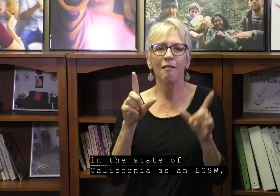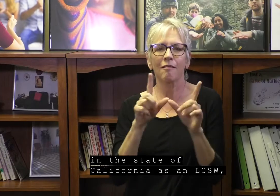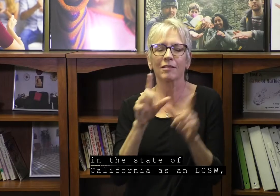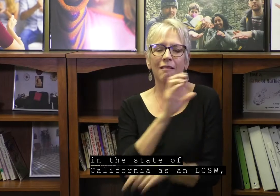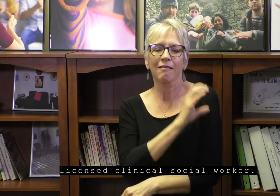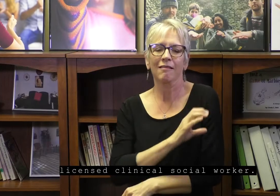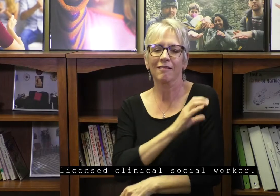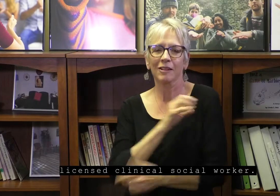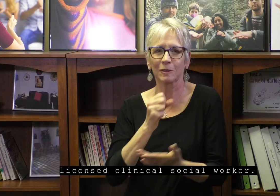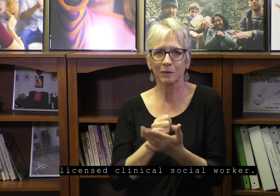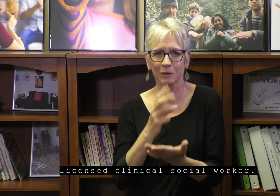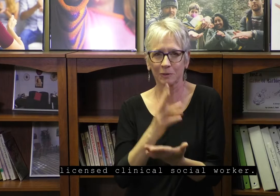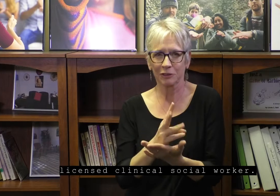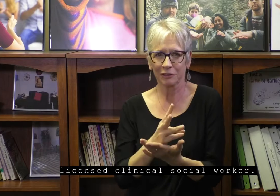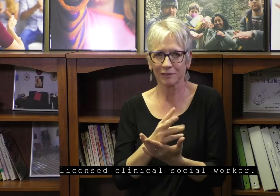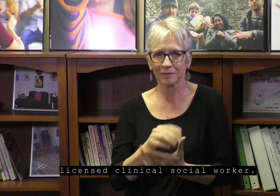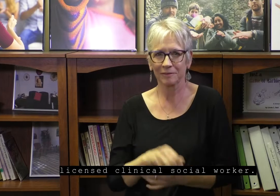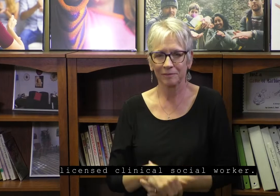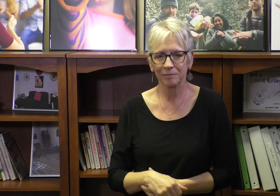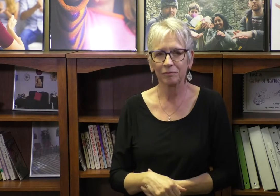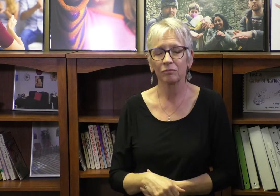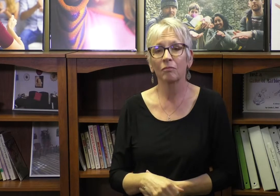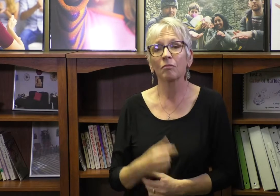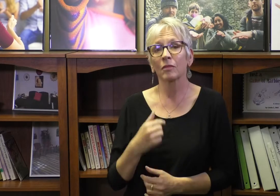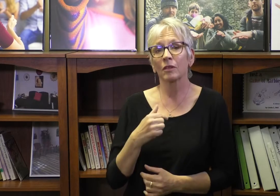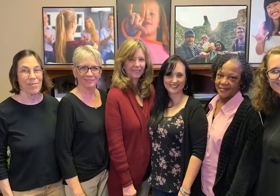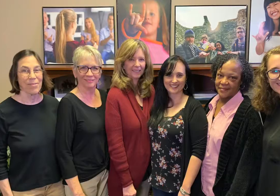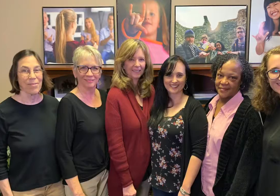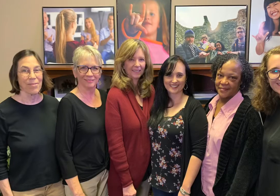California as an LCSW, Licensed Clinical Social Worker.